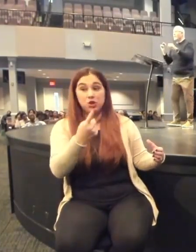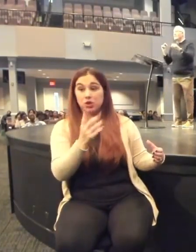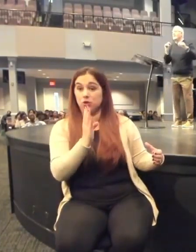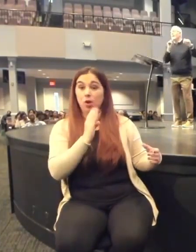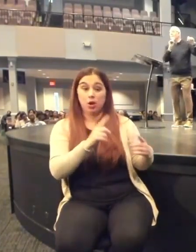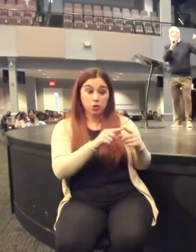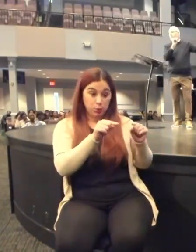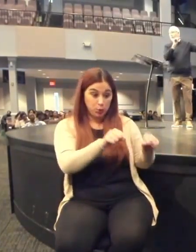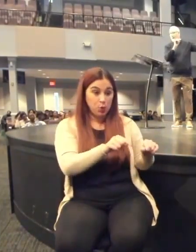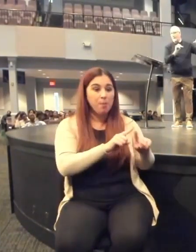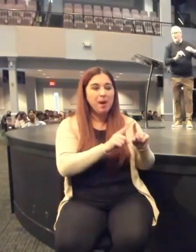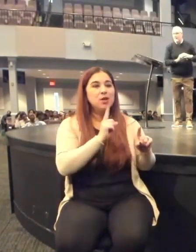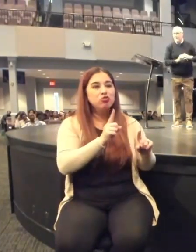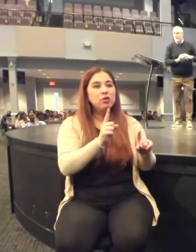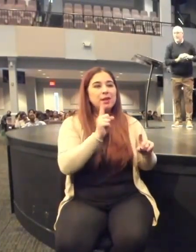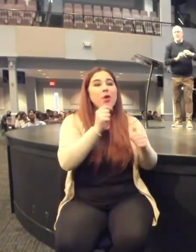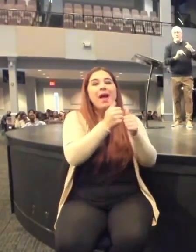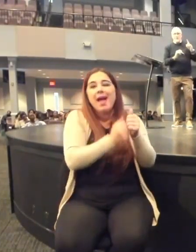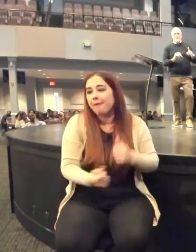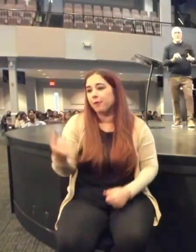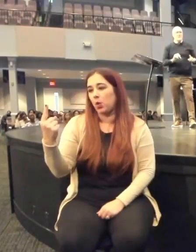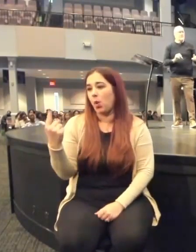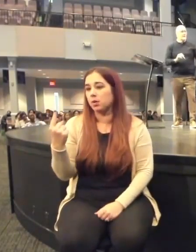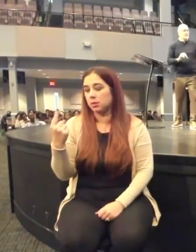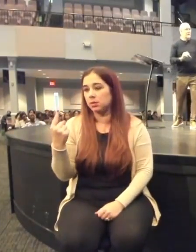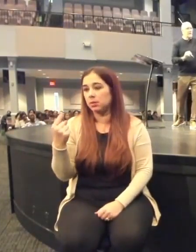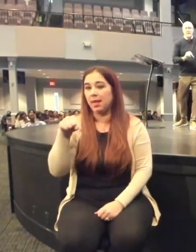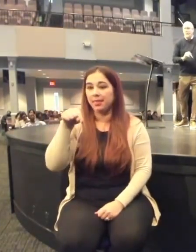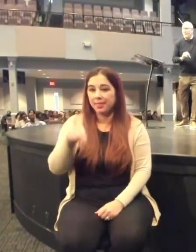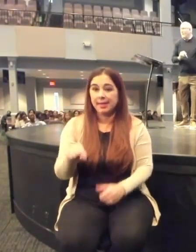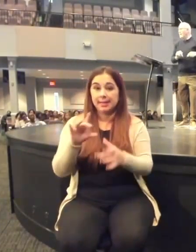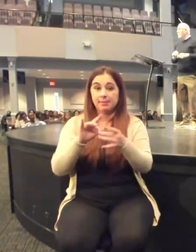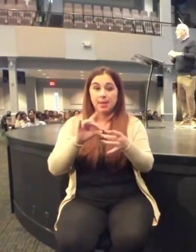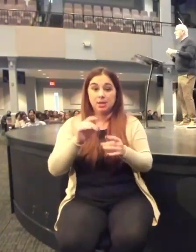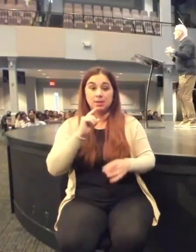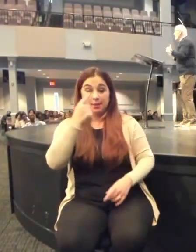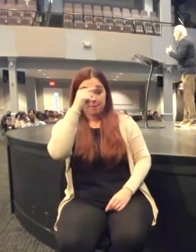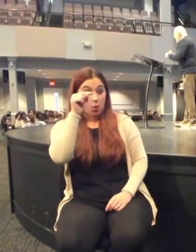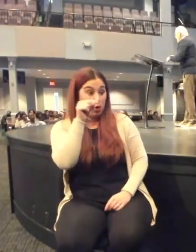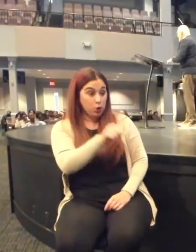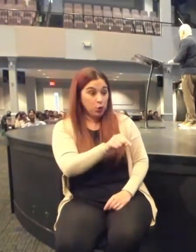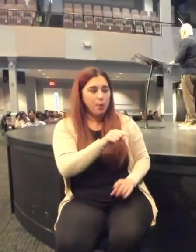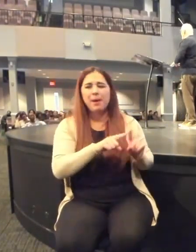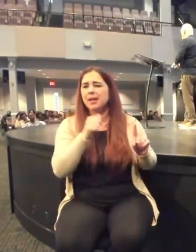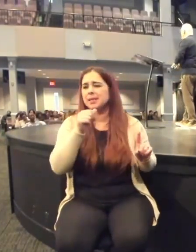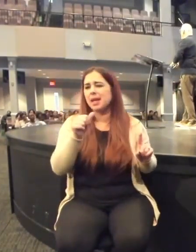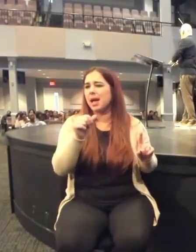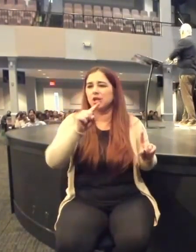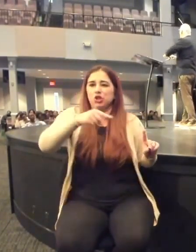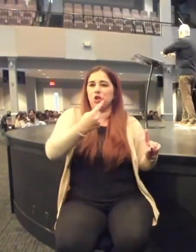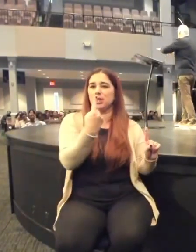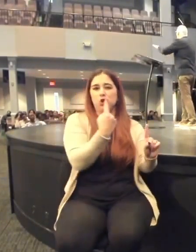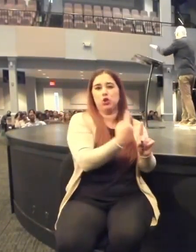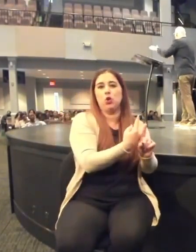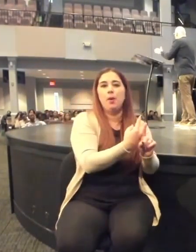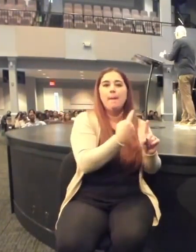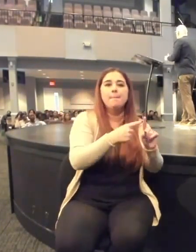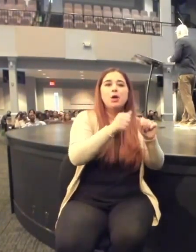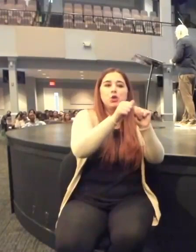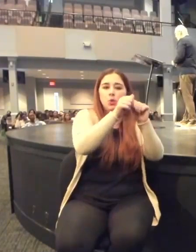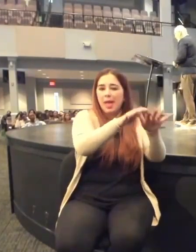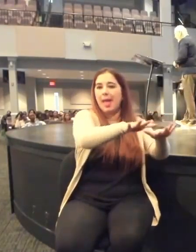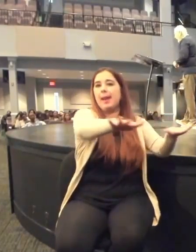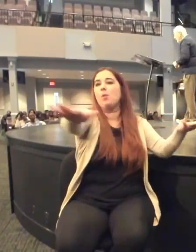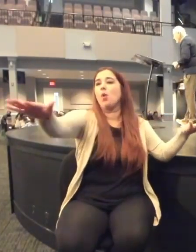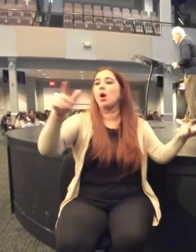you, I'm talking to everybody. This message is for you, but it goes beyond you to any and everyone who